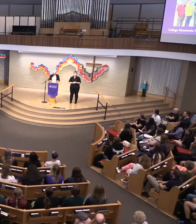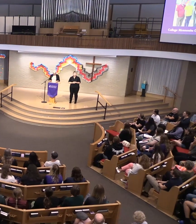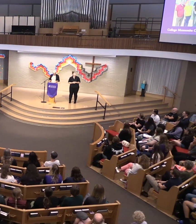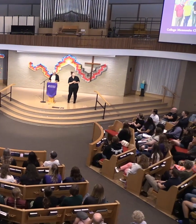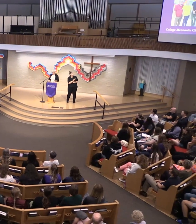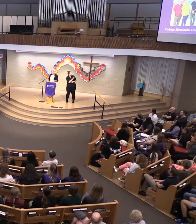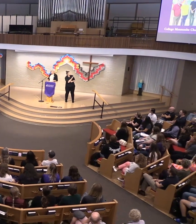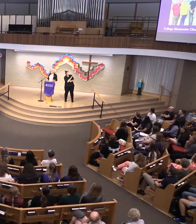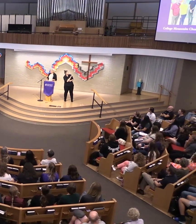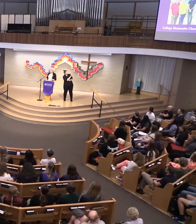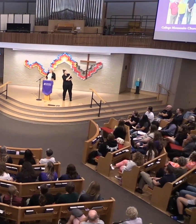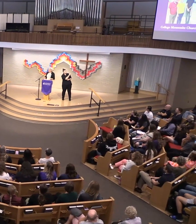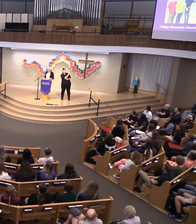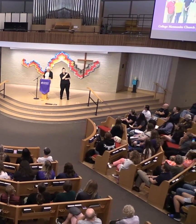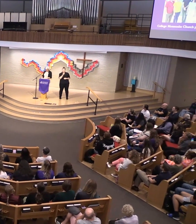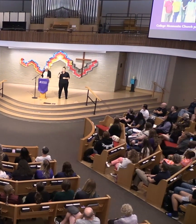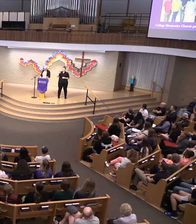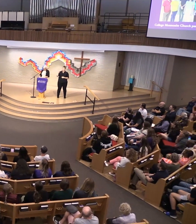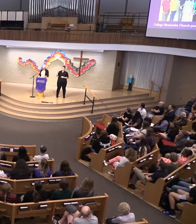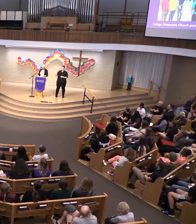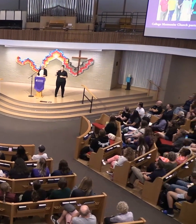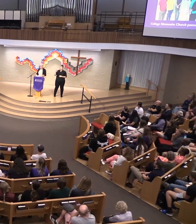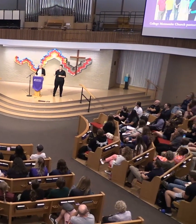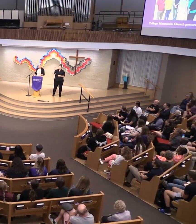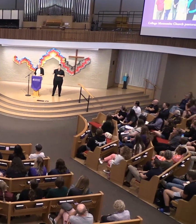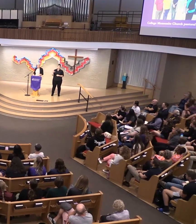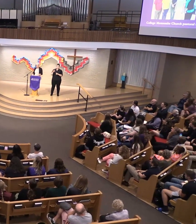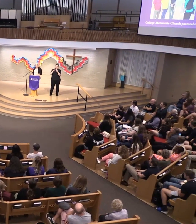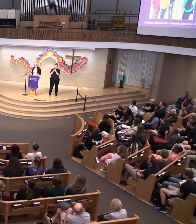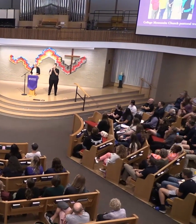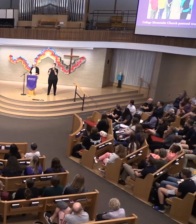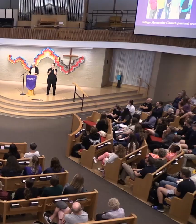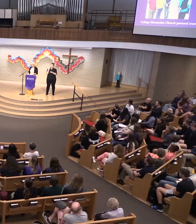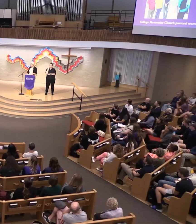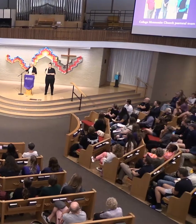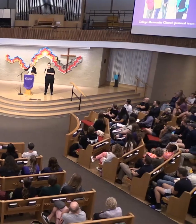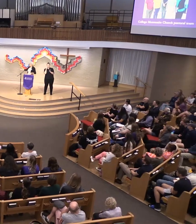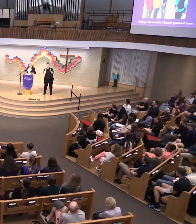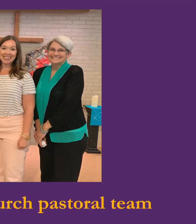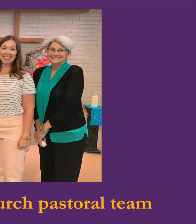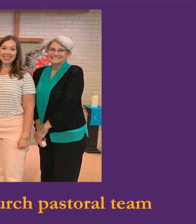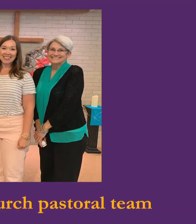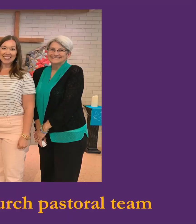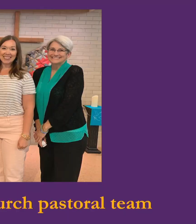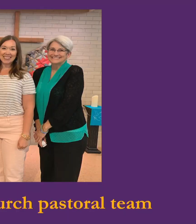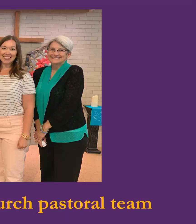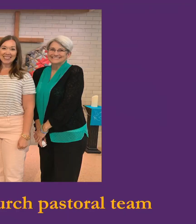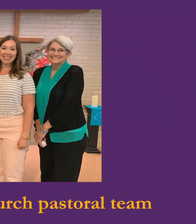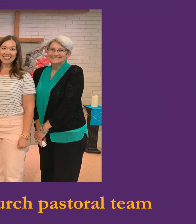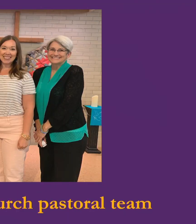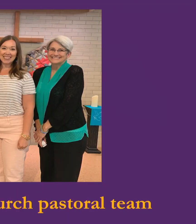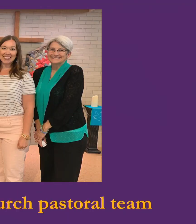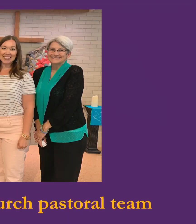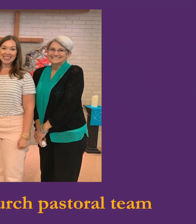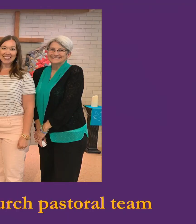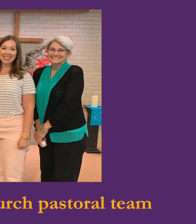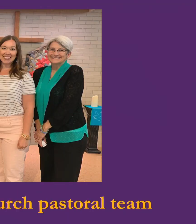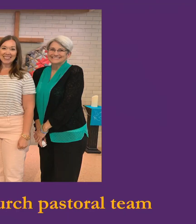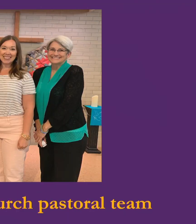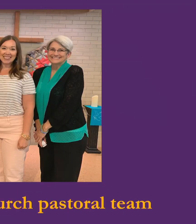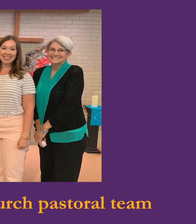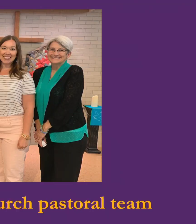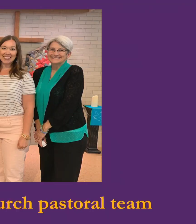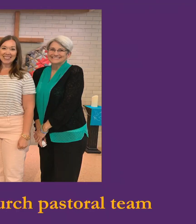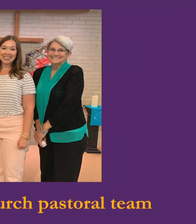These people are the CMC pastoral team, and you might see them around. Like the kindergartners, they share our campus. They're part of